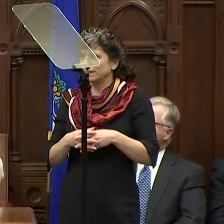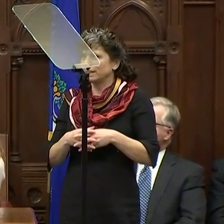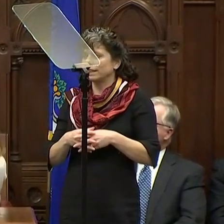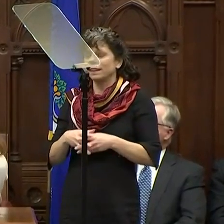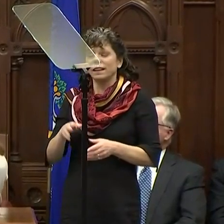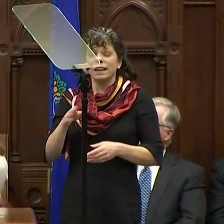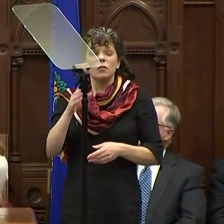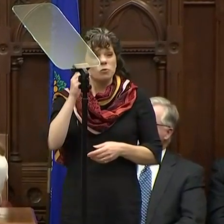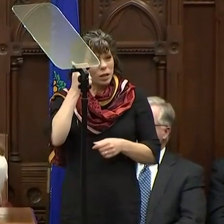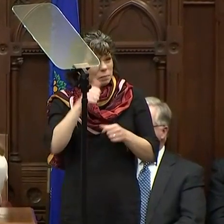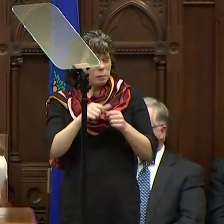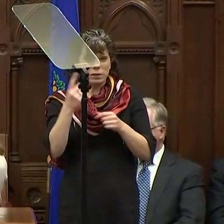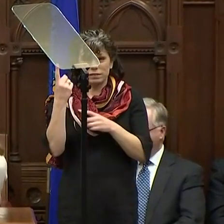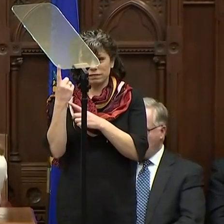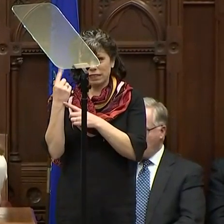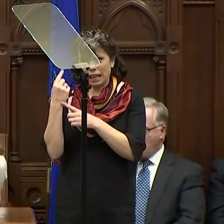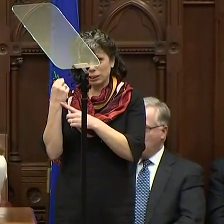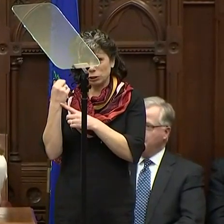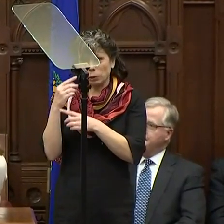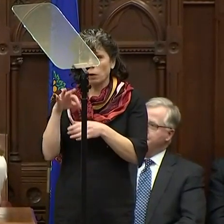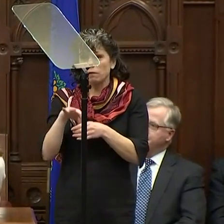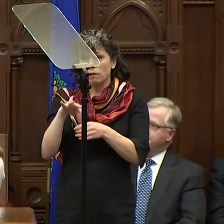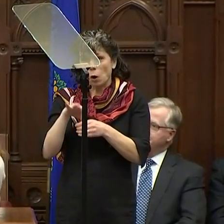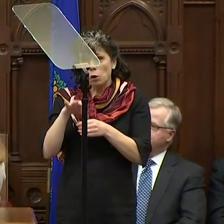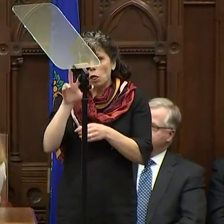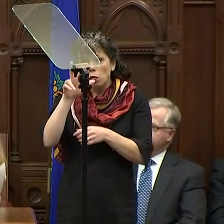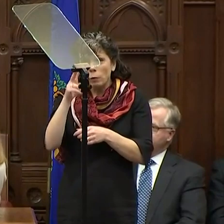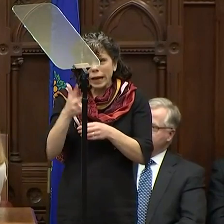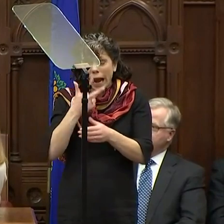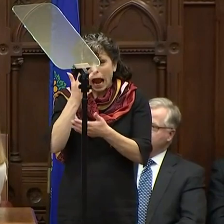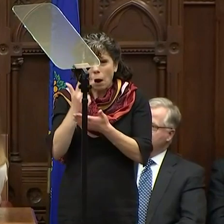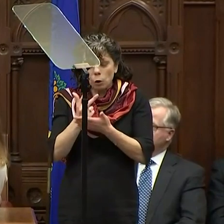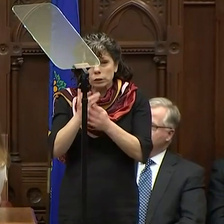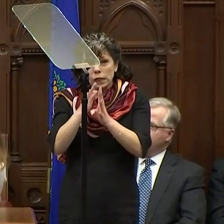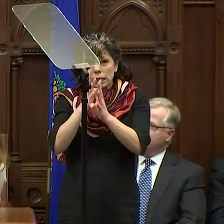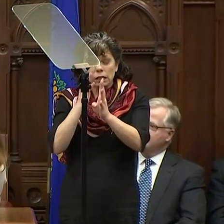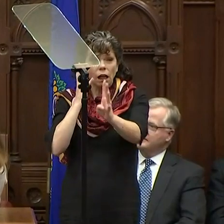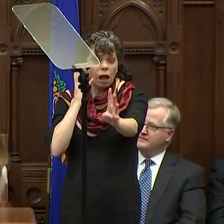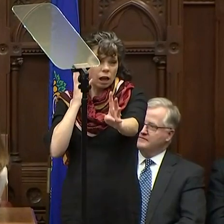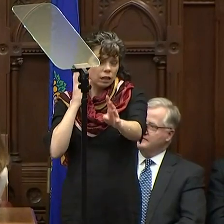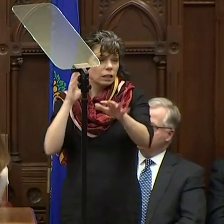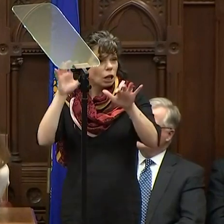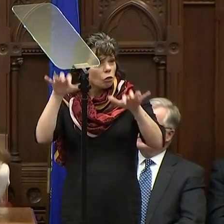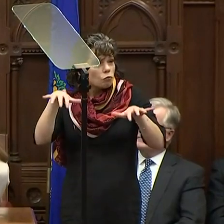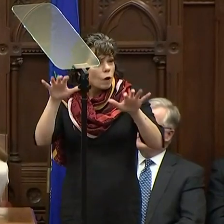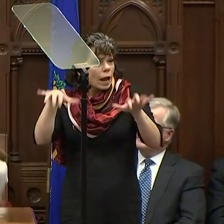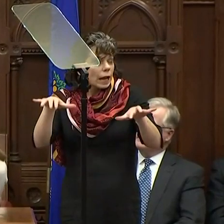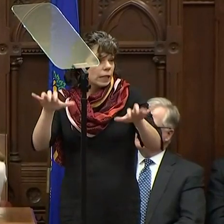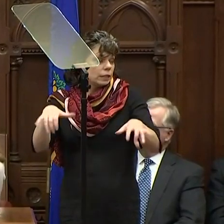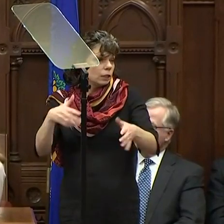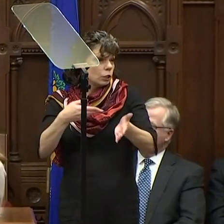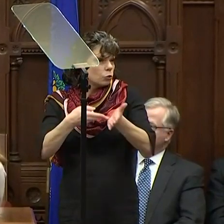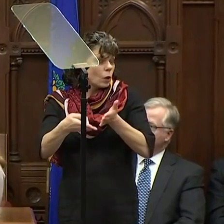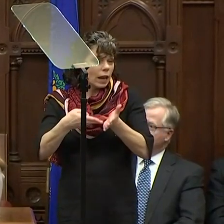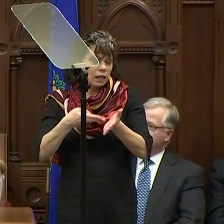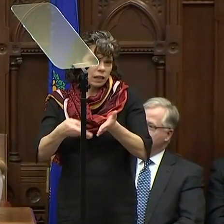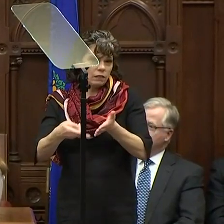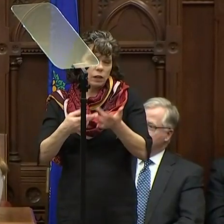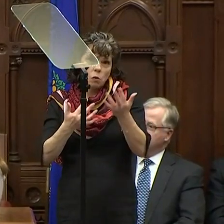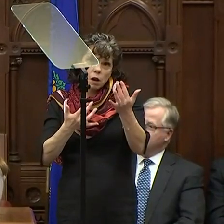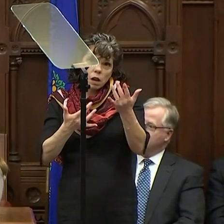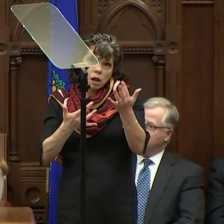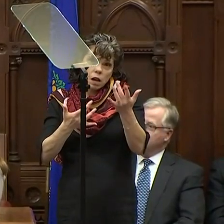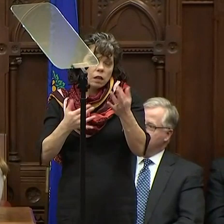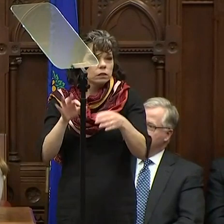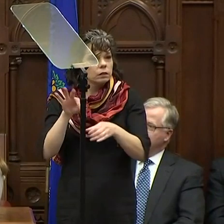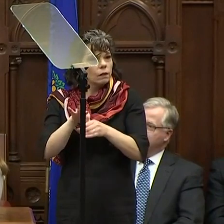remember a little over a year ago when voters spent 3 or more hours in line, in the rain, in New Haven, waiting to cast